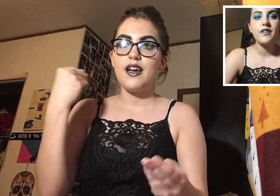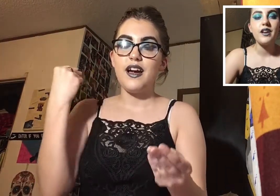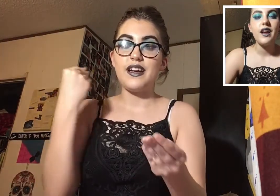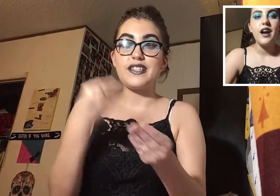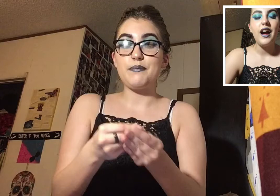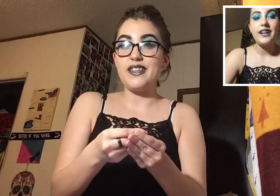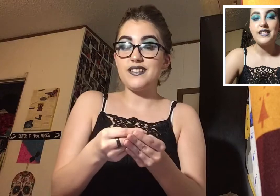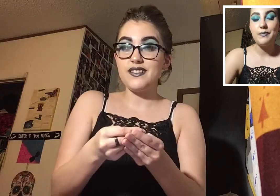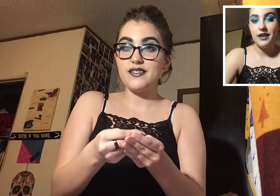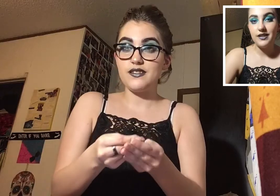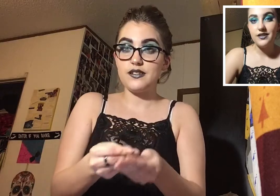I spend